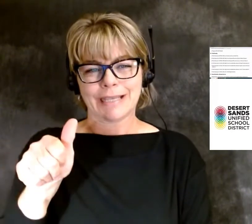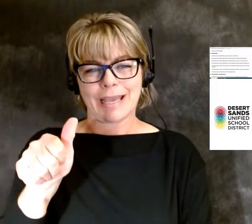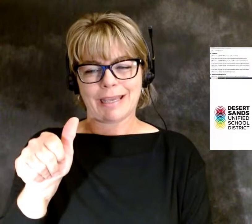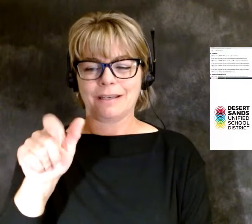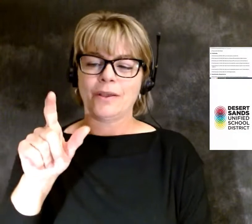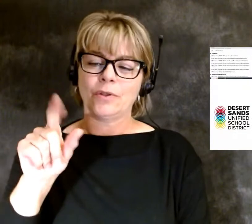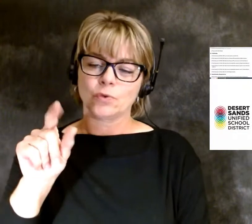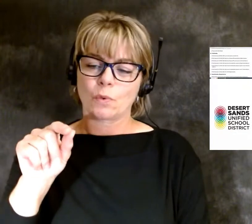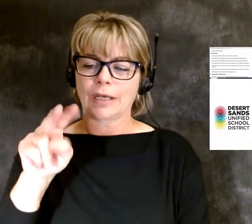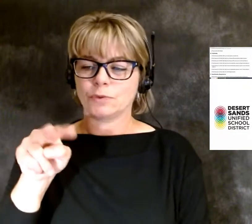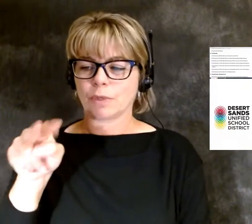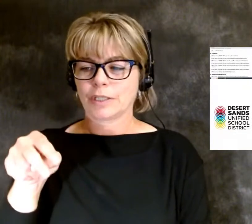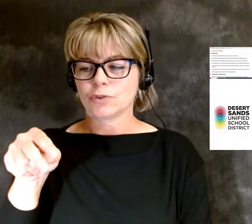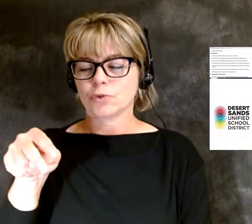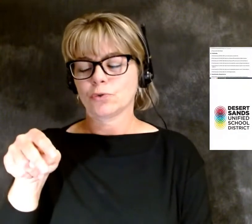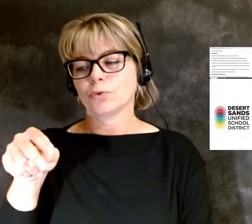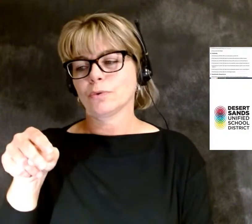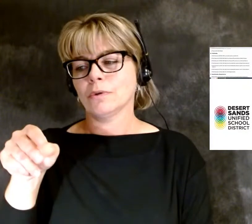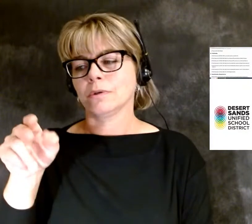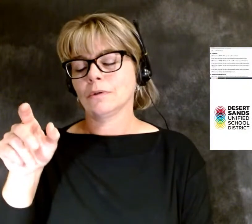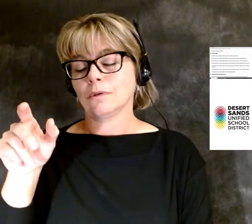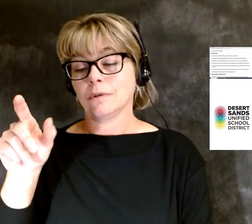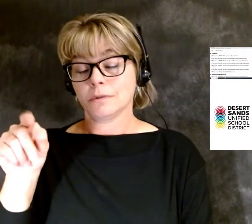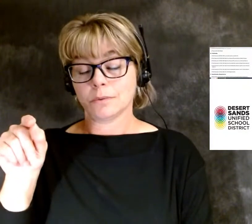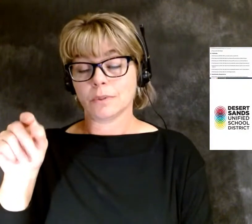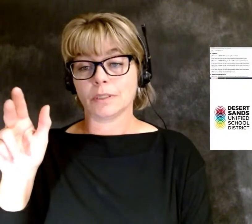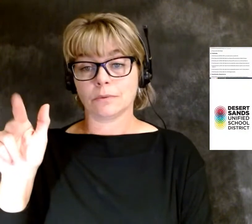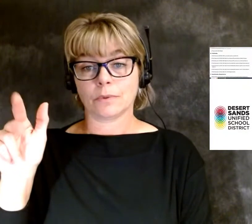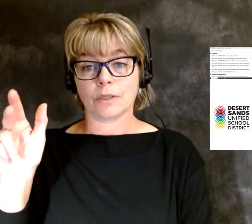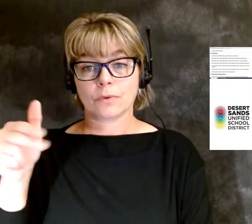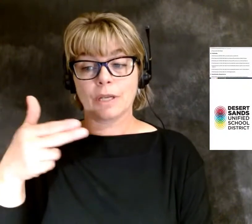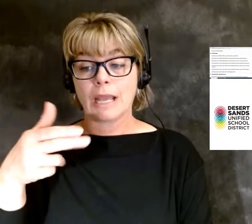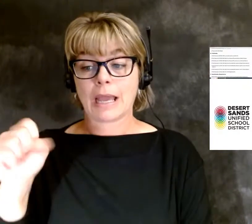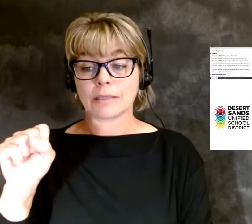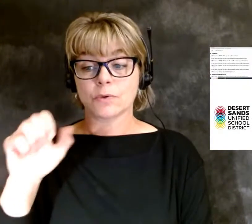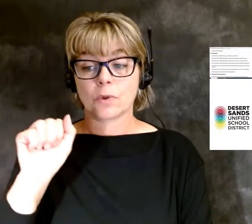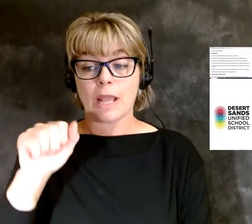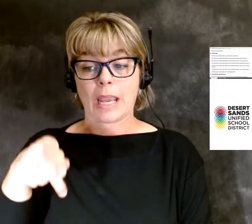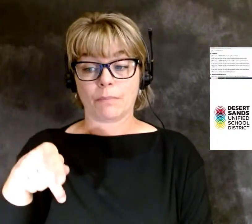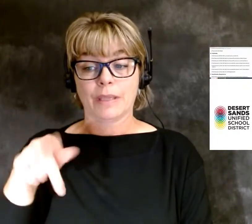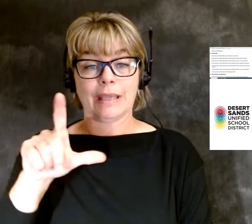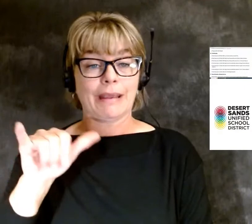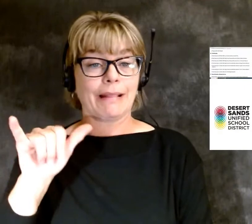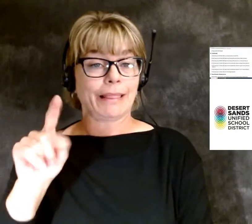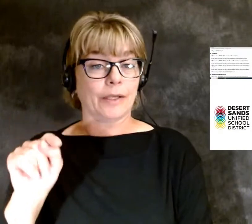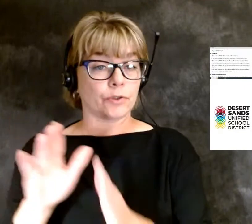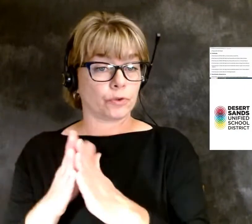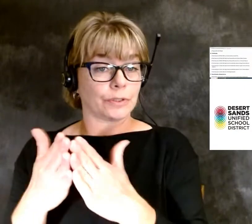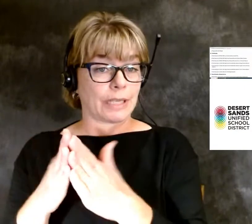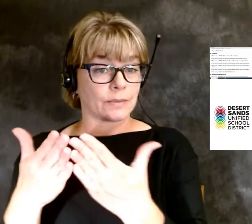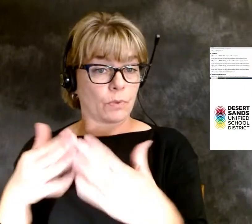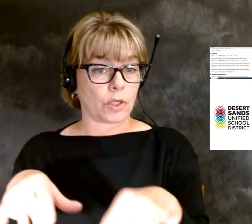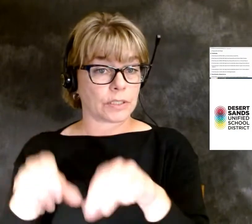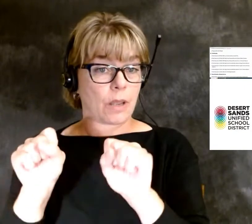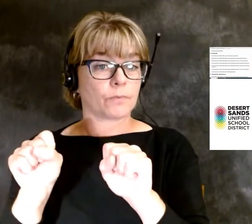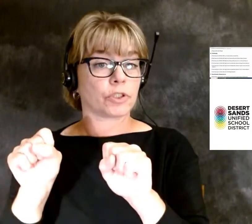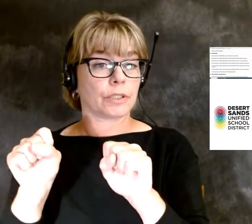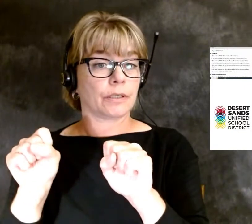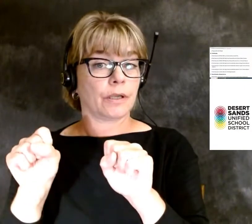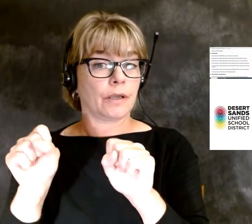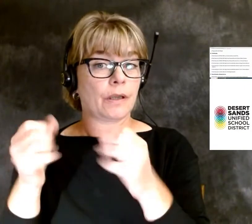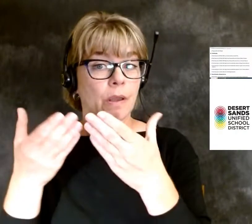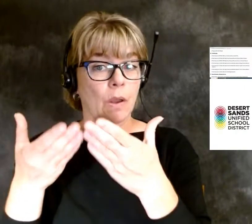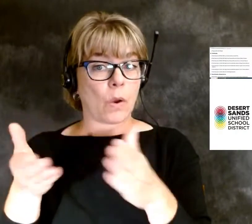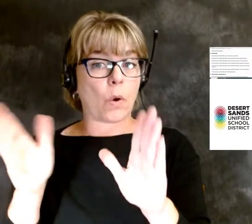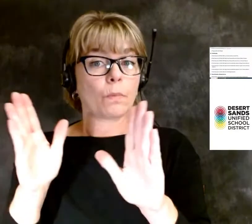10/2022-2023, High School Advanced Placement Literature Textbook Adoption. I will open the public hearing at 8:47